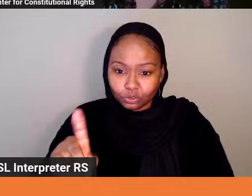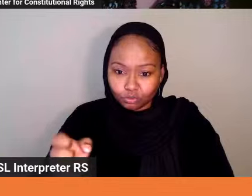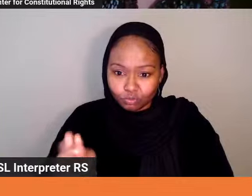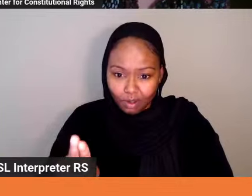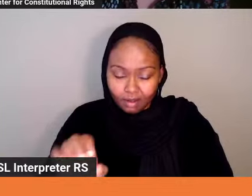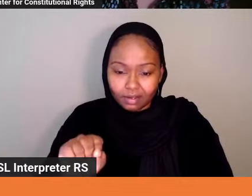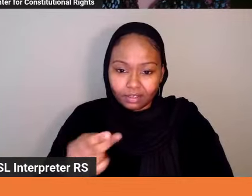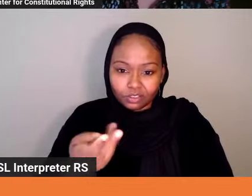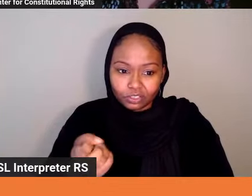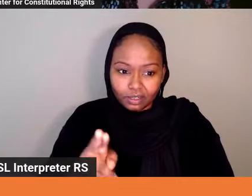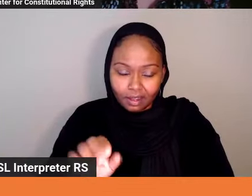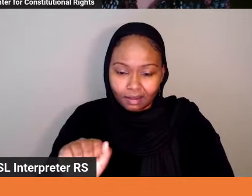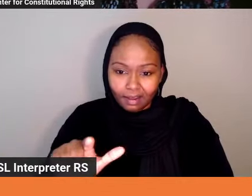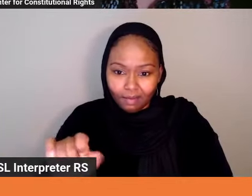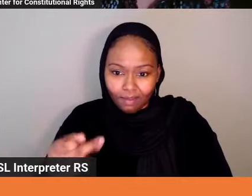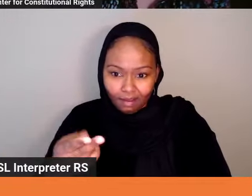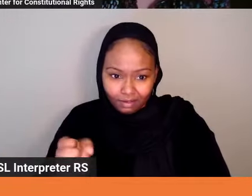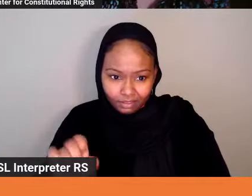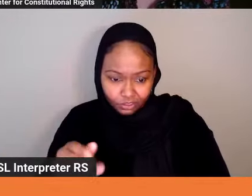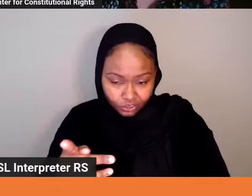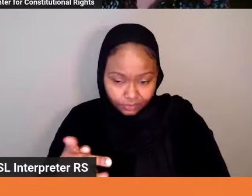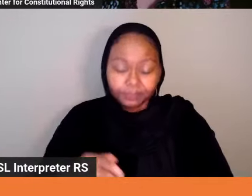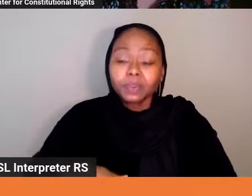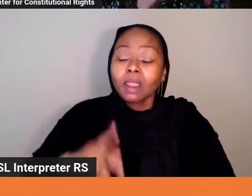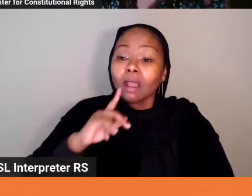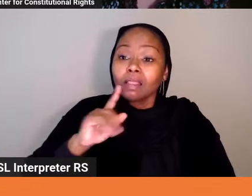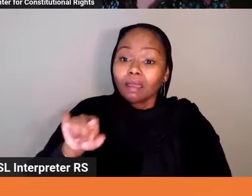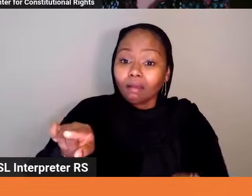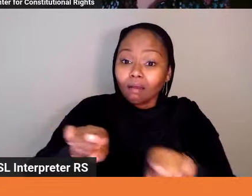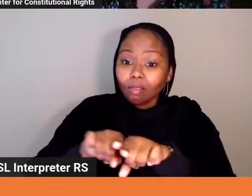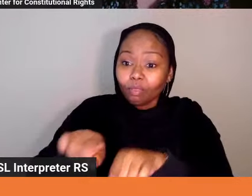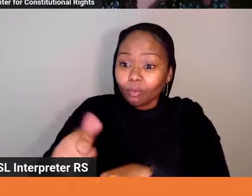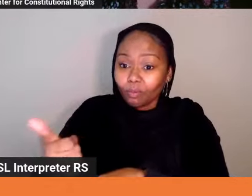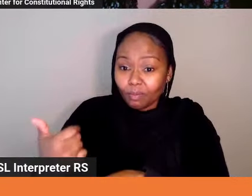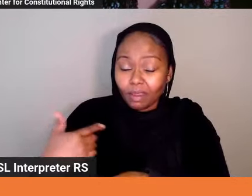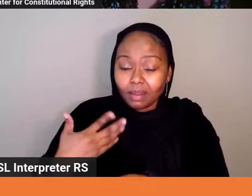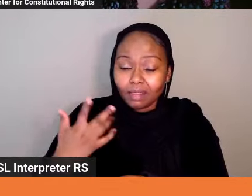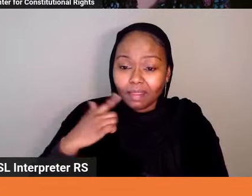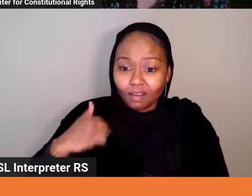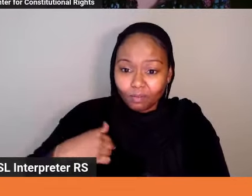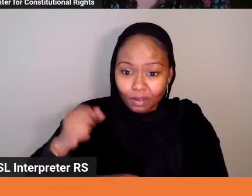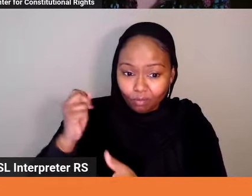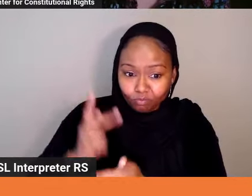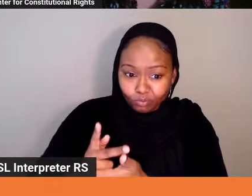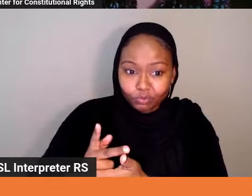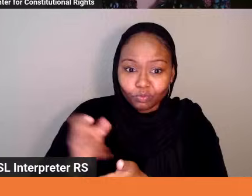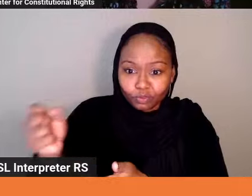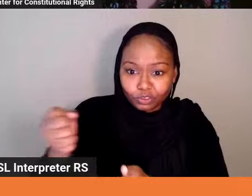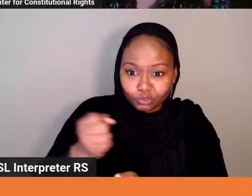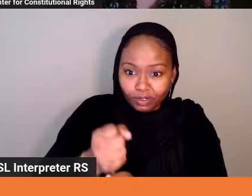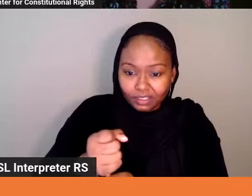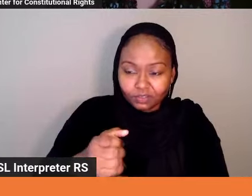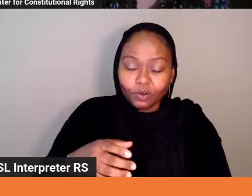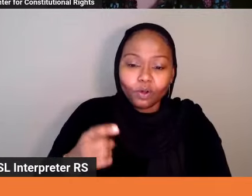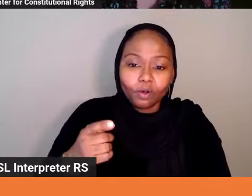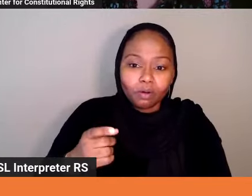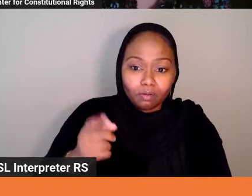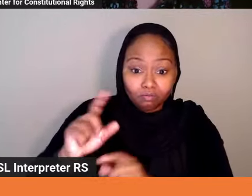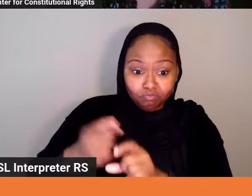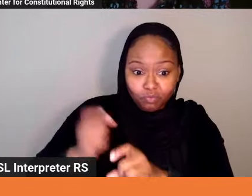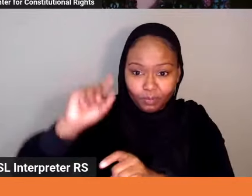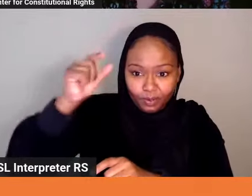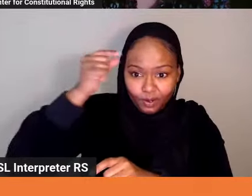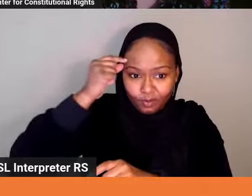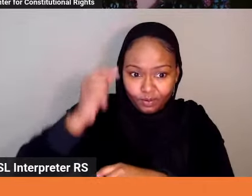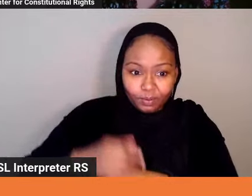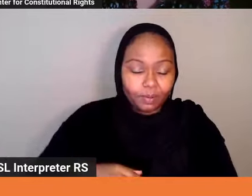Al-Haj. Like the majority of the men, they both have been approved for transfer by the US government. Their continued detention is cruel